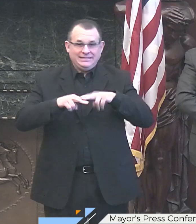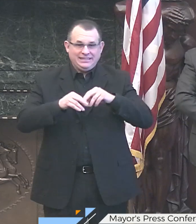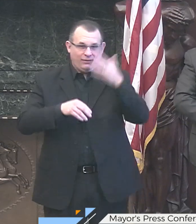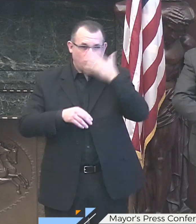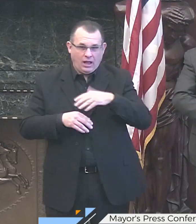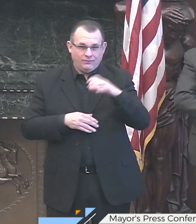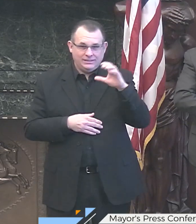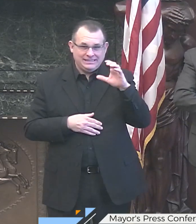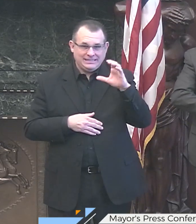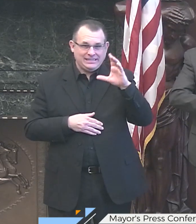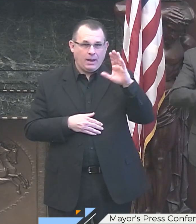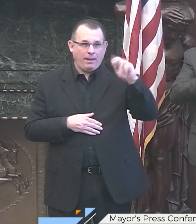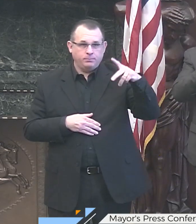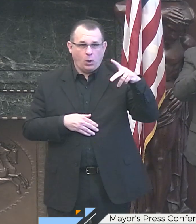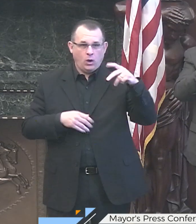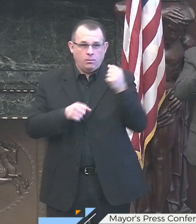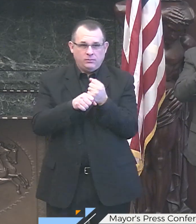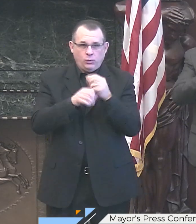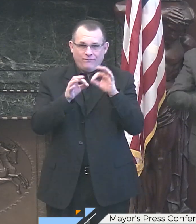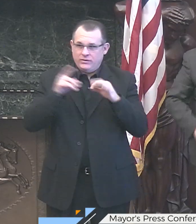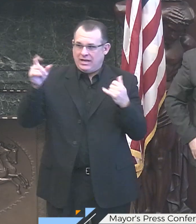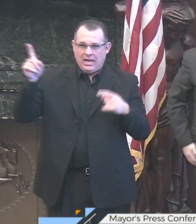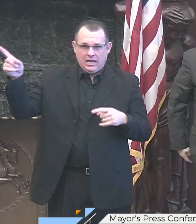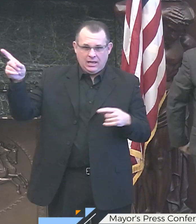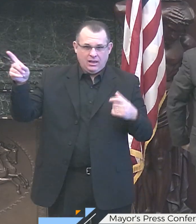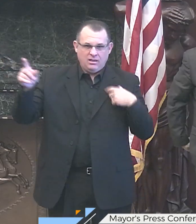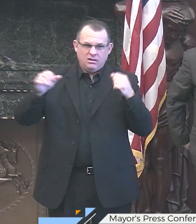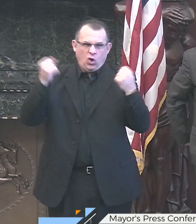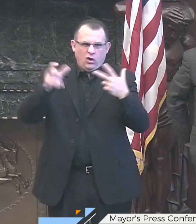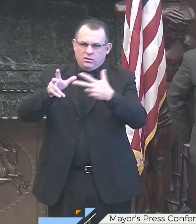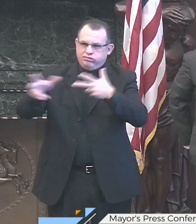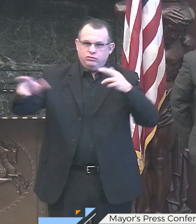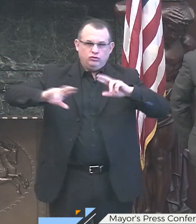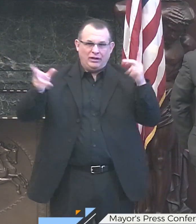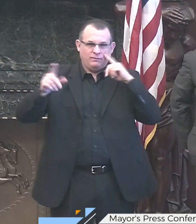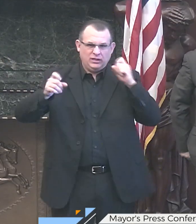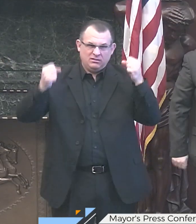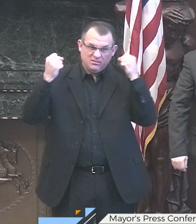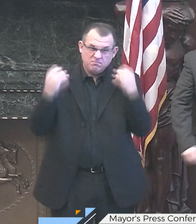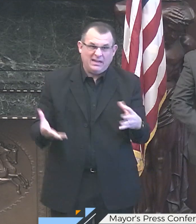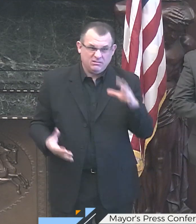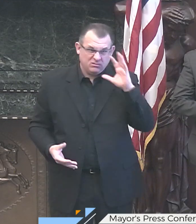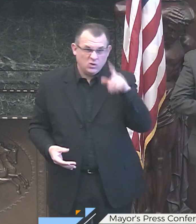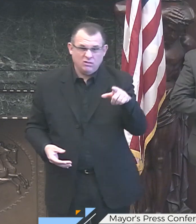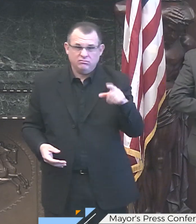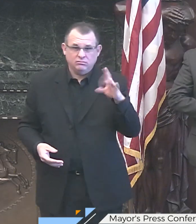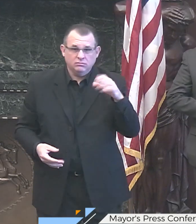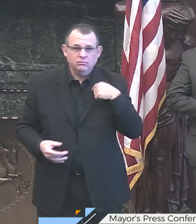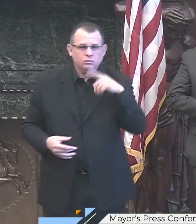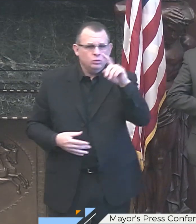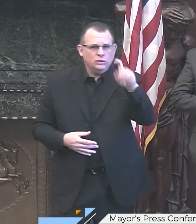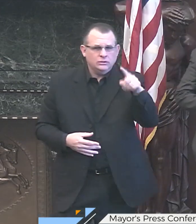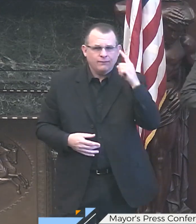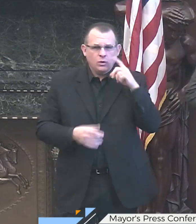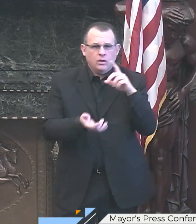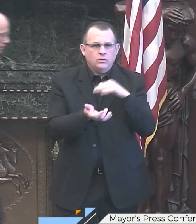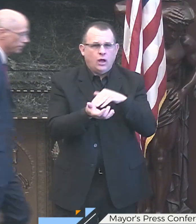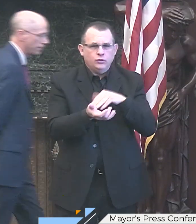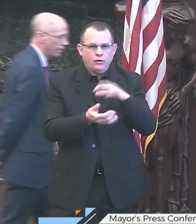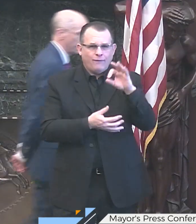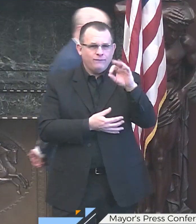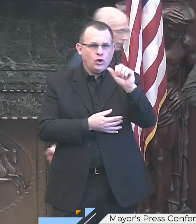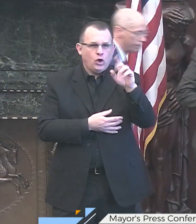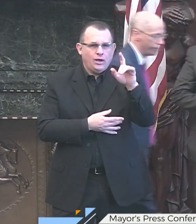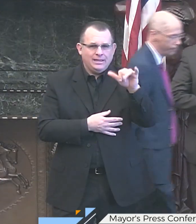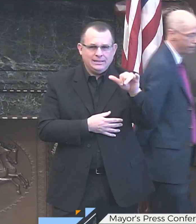folks lined up to be tested today, lots of folks. So questions for Dr. Farley. Dr.